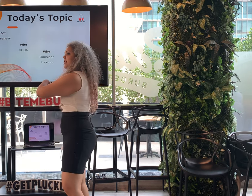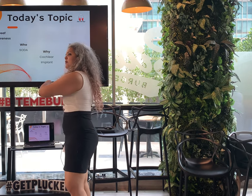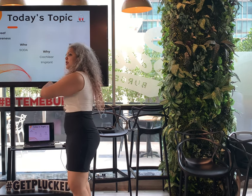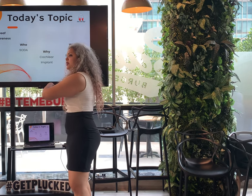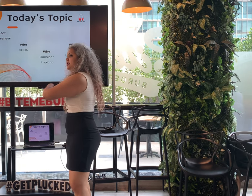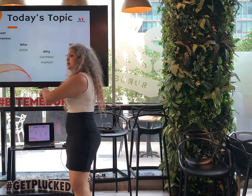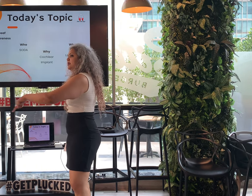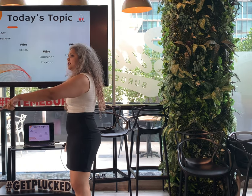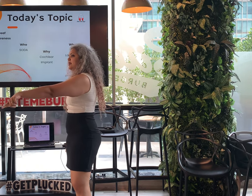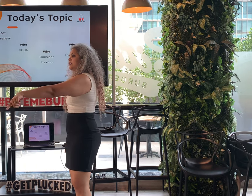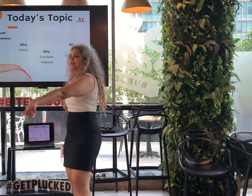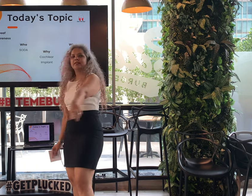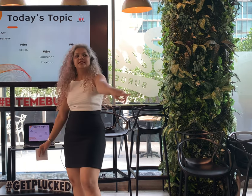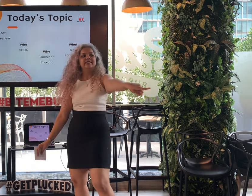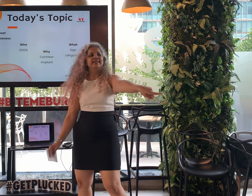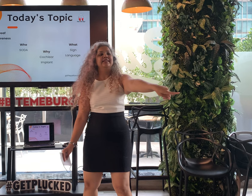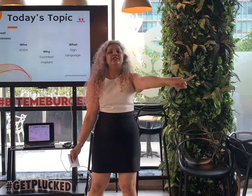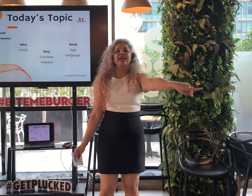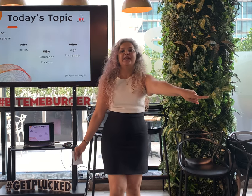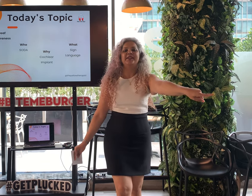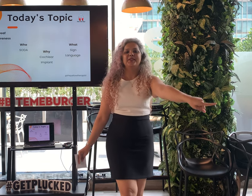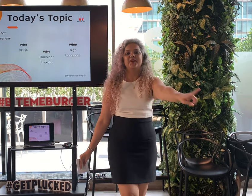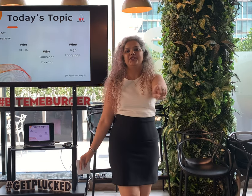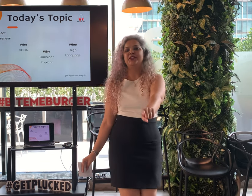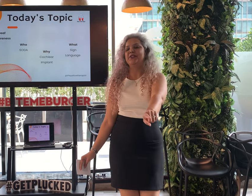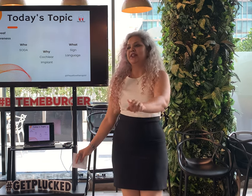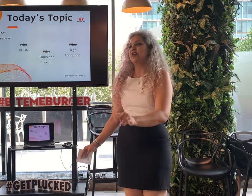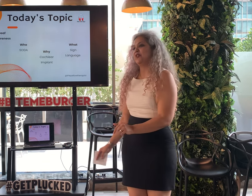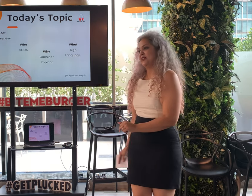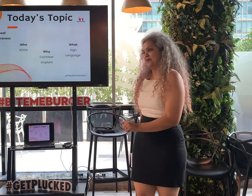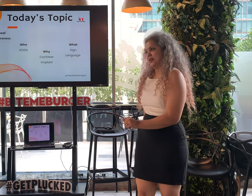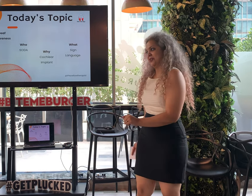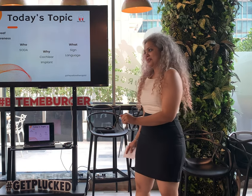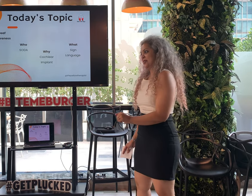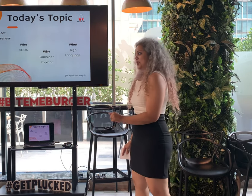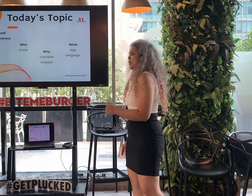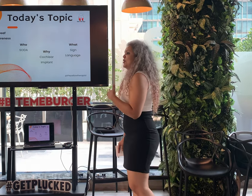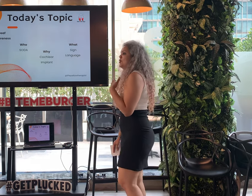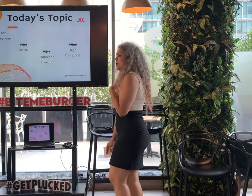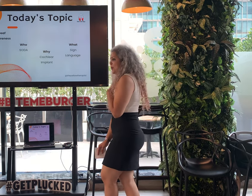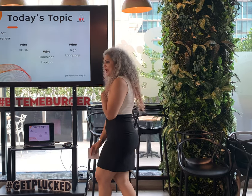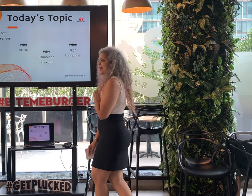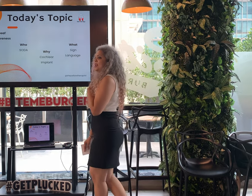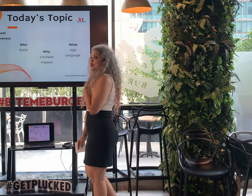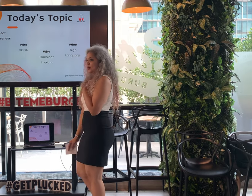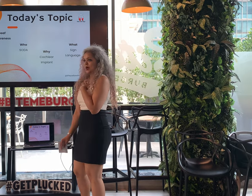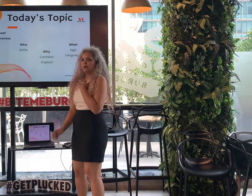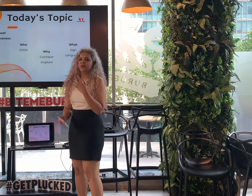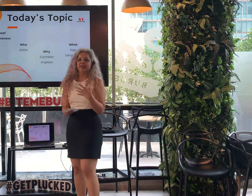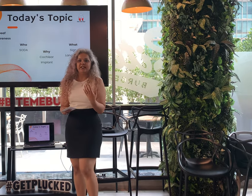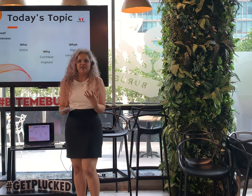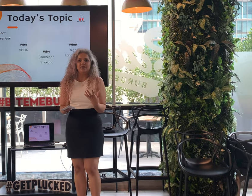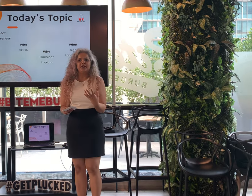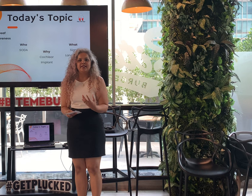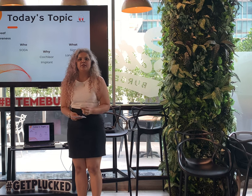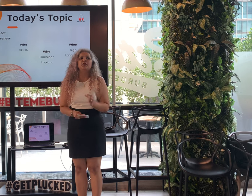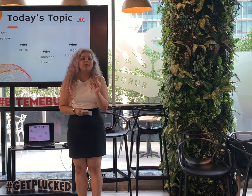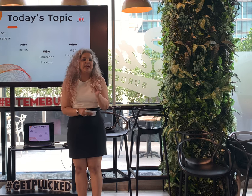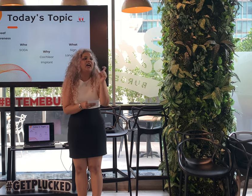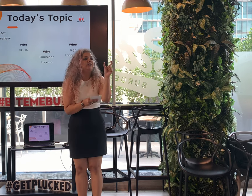deaf adults? Child. Child or children of deaf adults. So we grew up with a deaf person, so we have